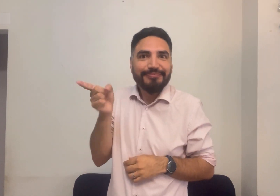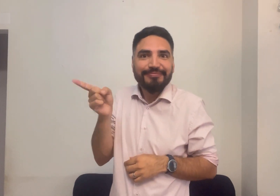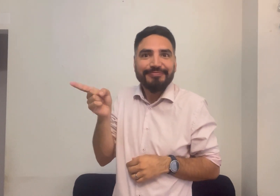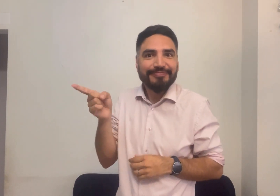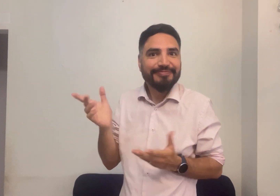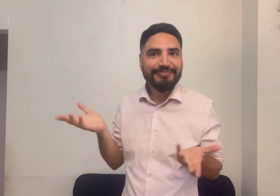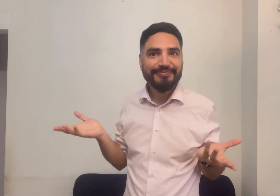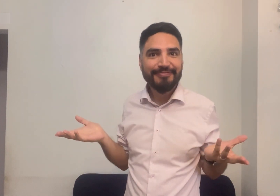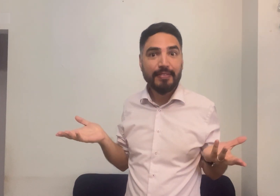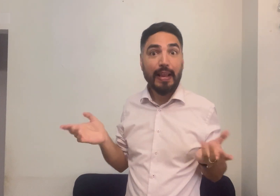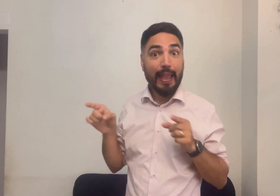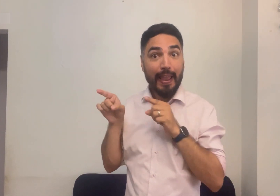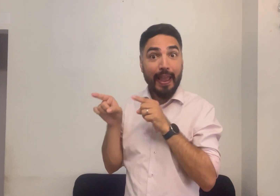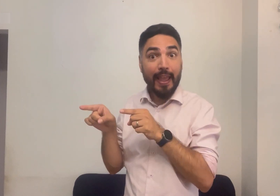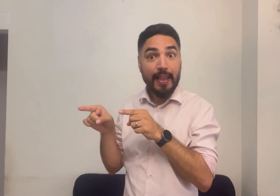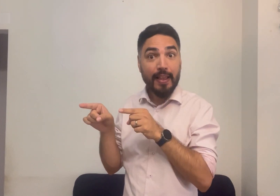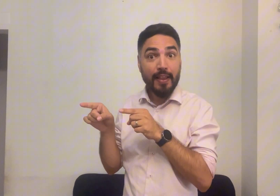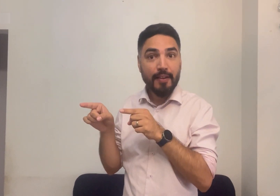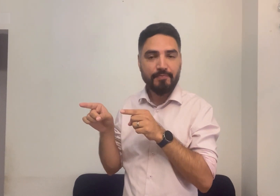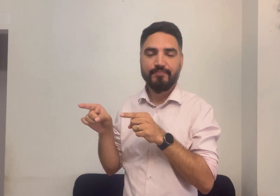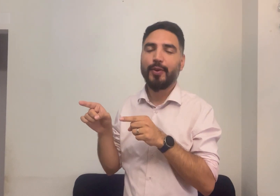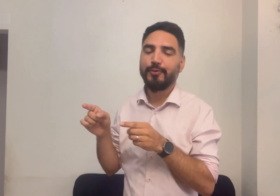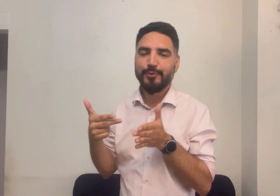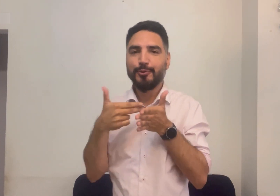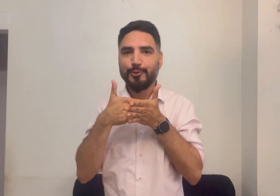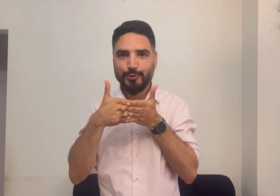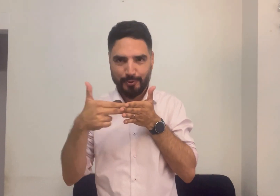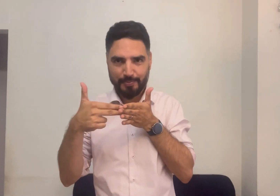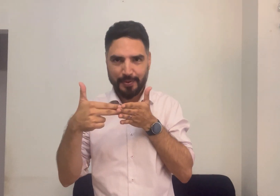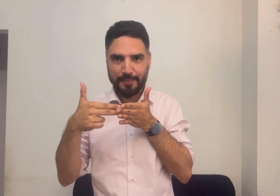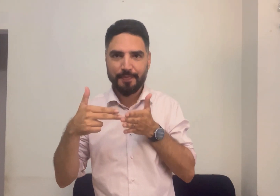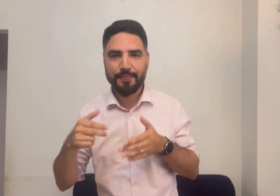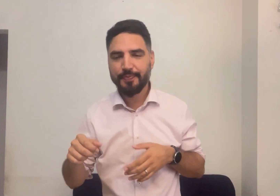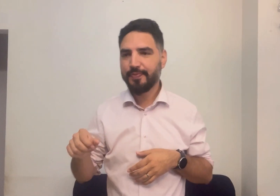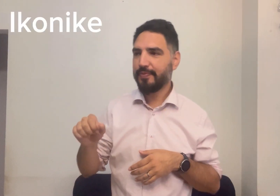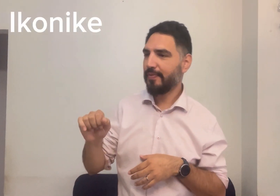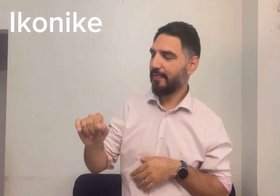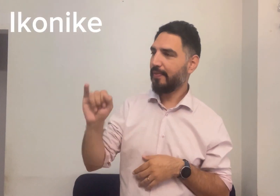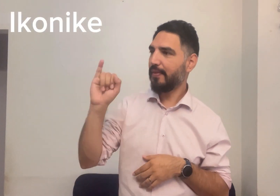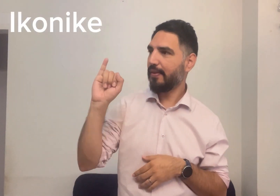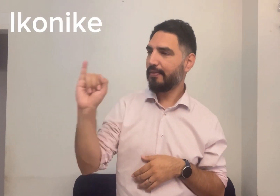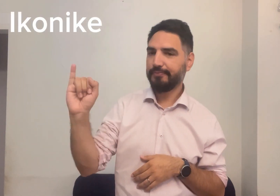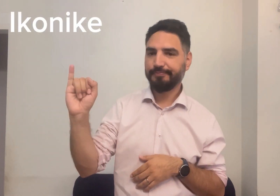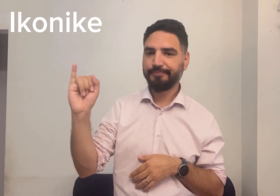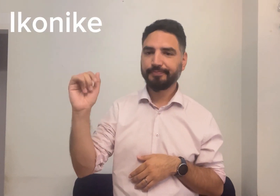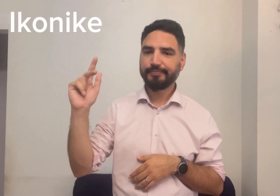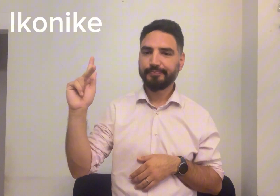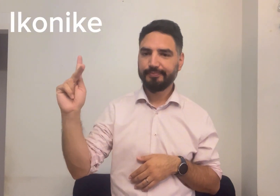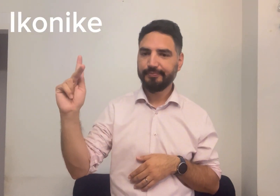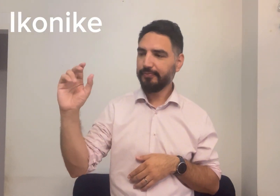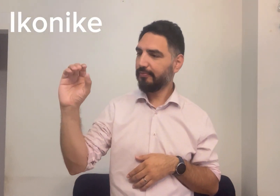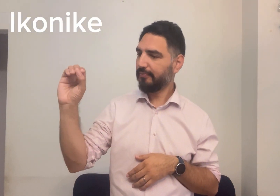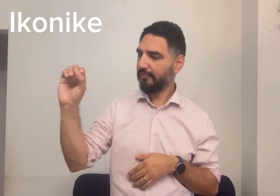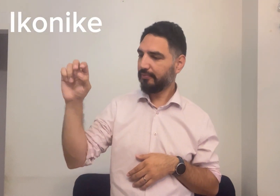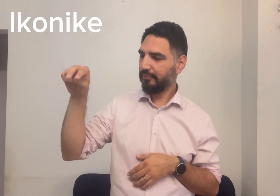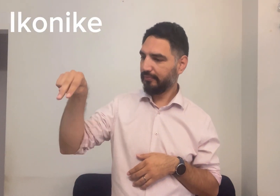it represents. Some would say direct link between form and meaning. Then, if that connection is clear, we call it